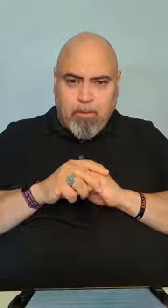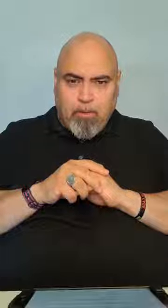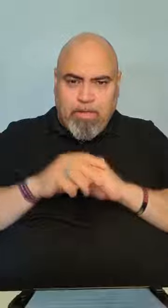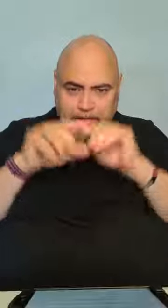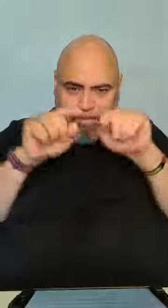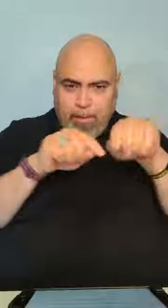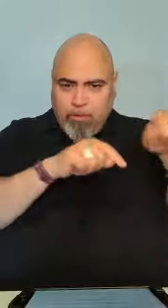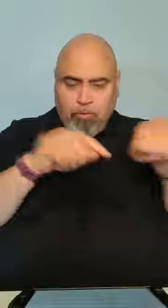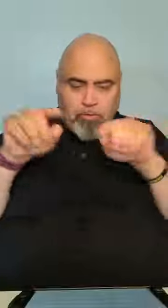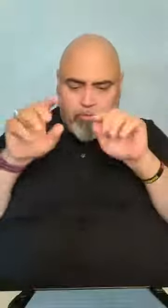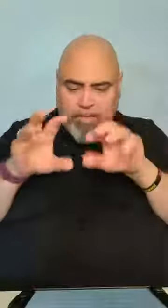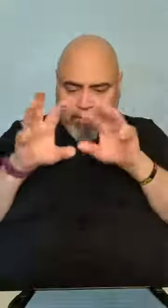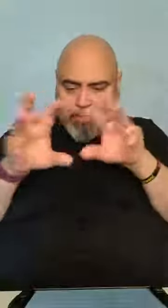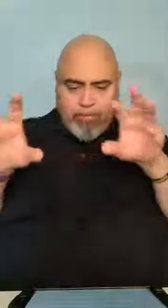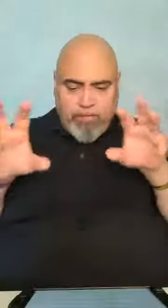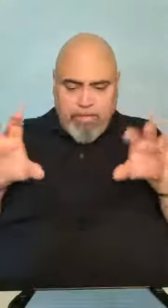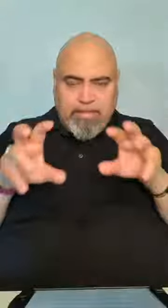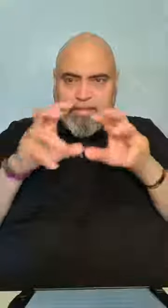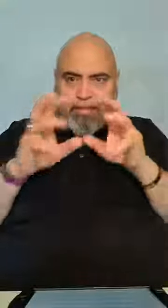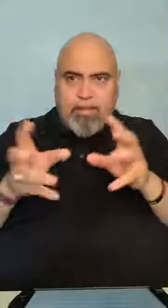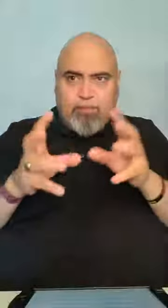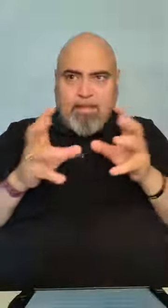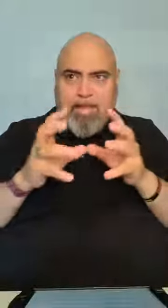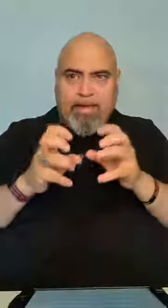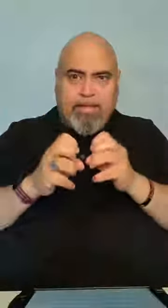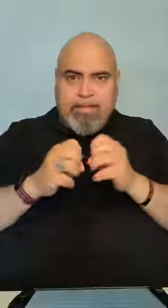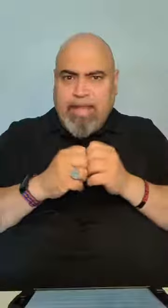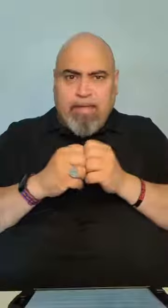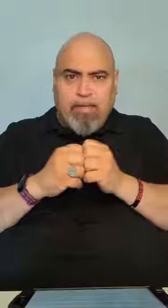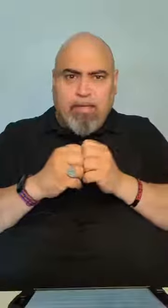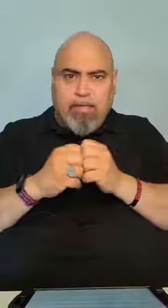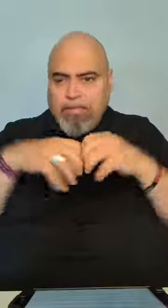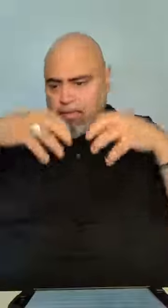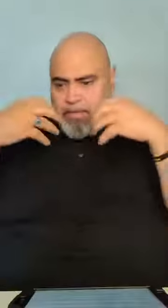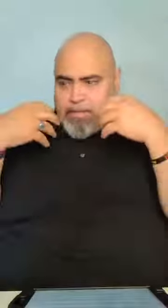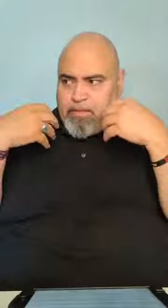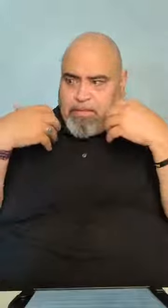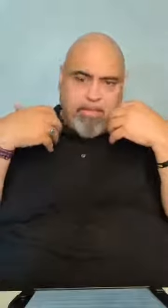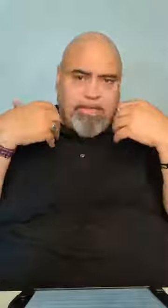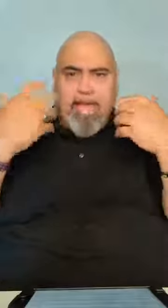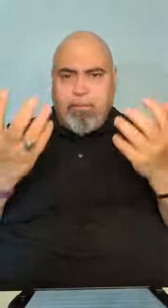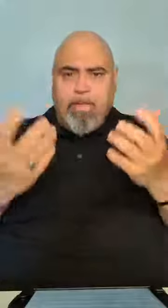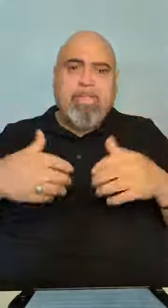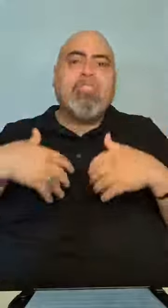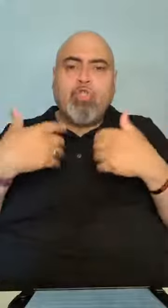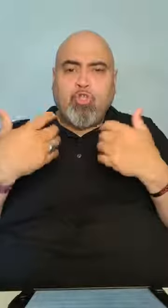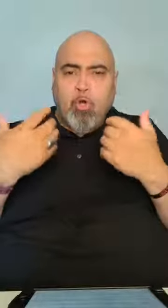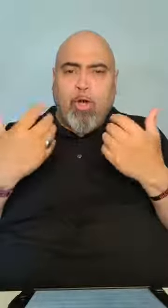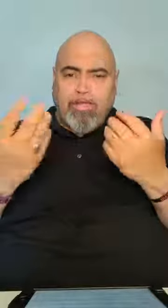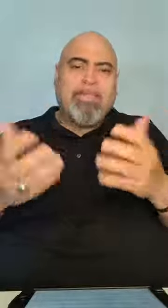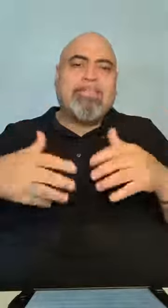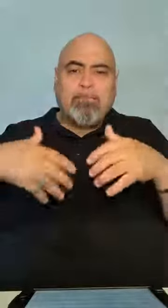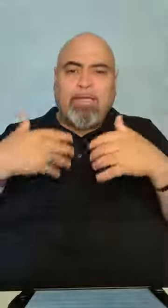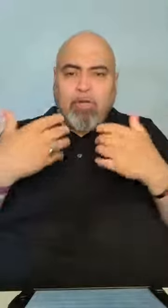We need to stop it as children. Racism, for instance, is something that is not, it just doesn't happen. It is taught, it is something